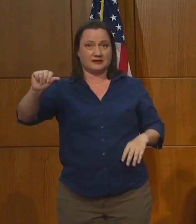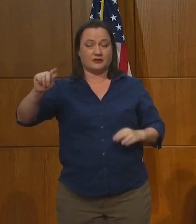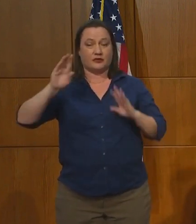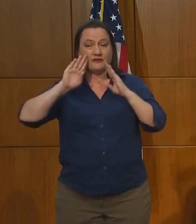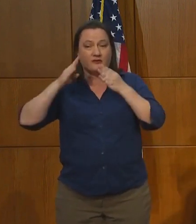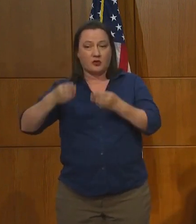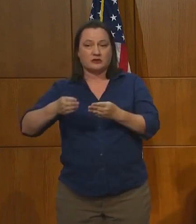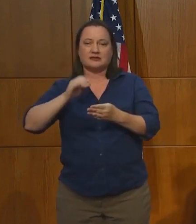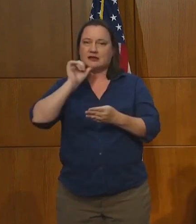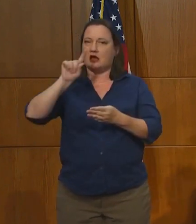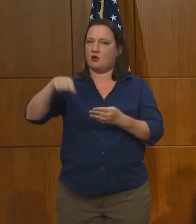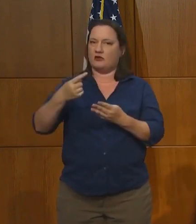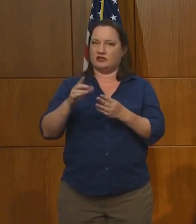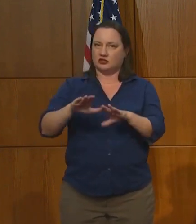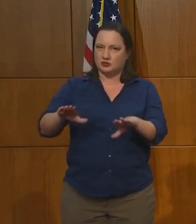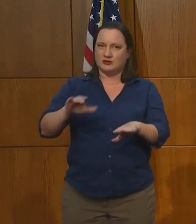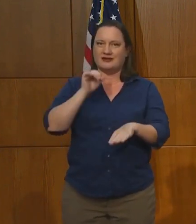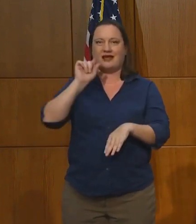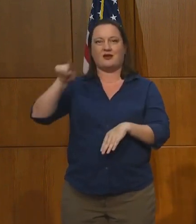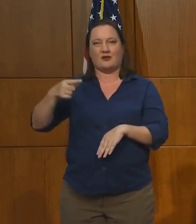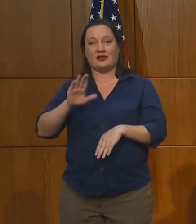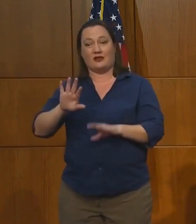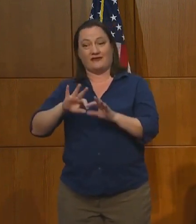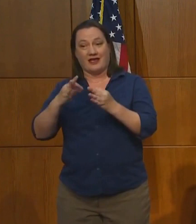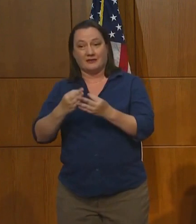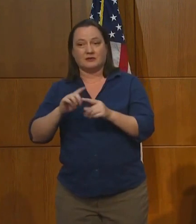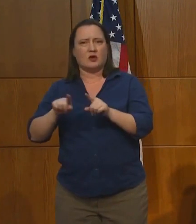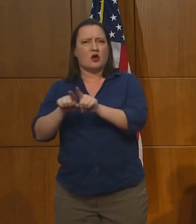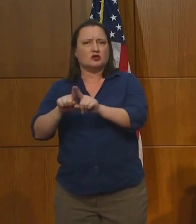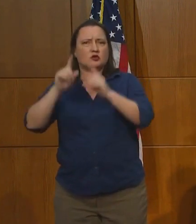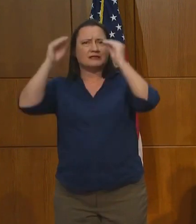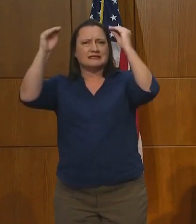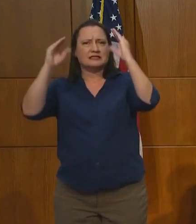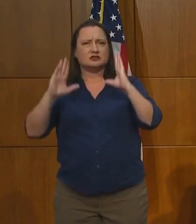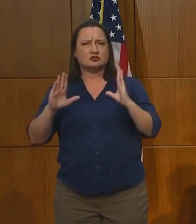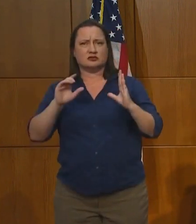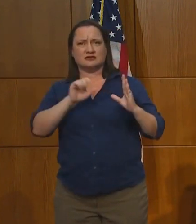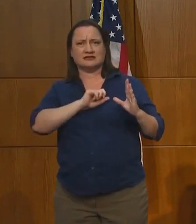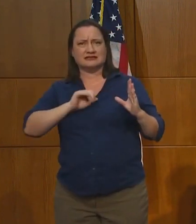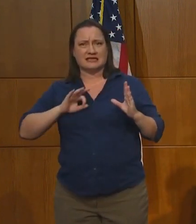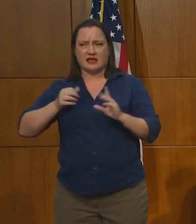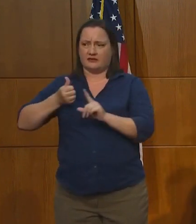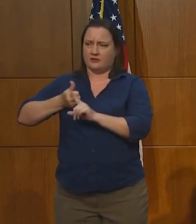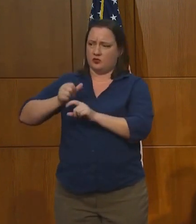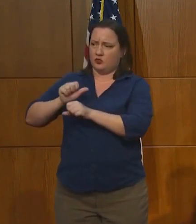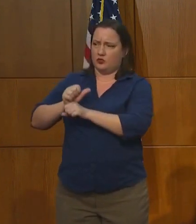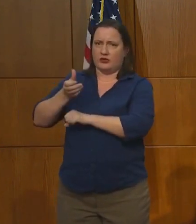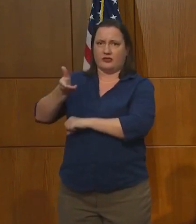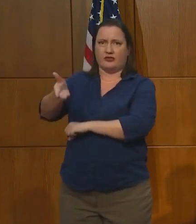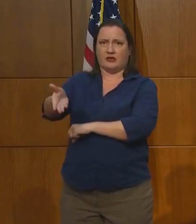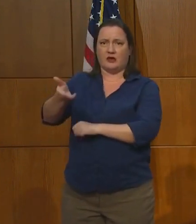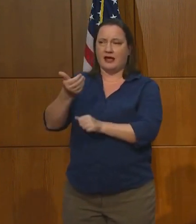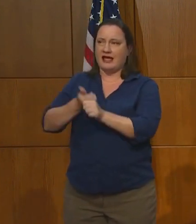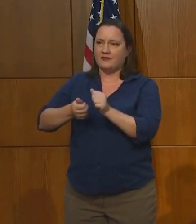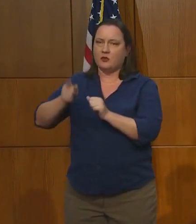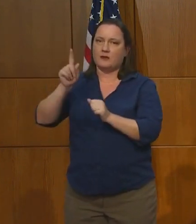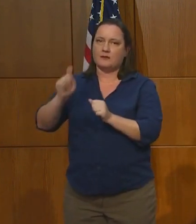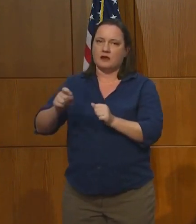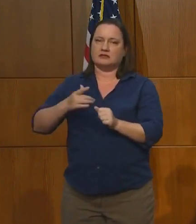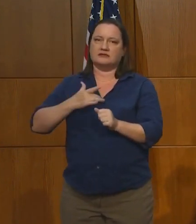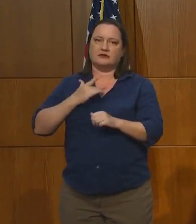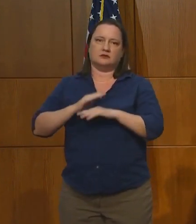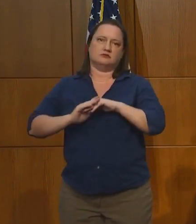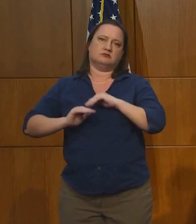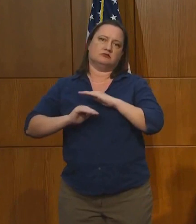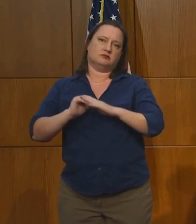not just about their families. It's also about our teachers, our staff that works at these schools. Everybody has to feel safe.